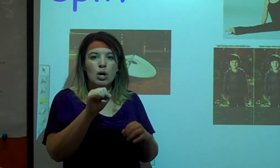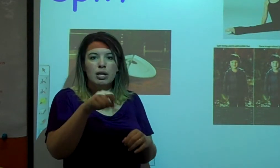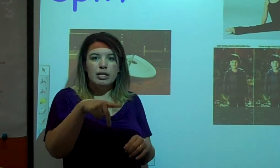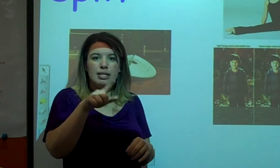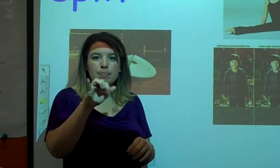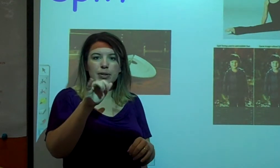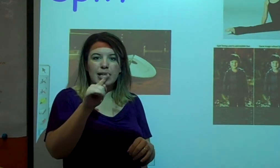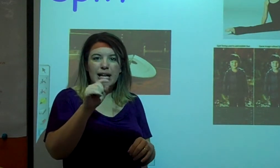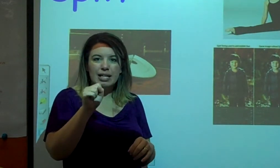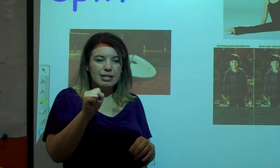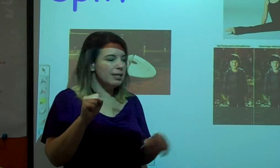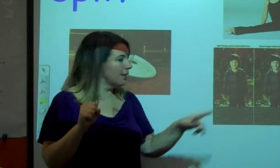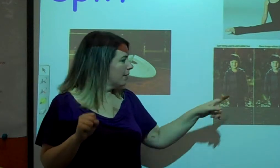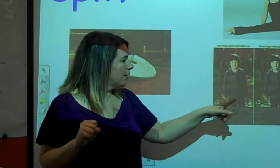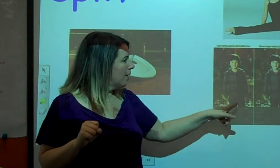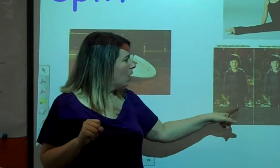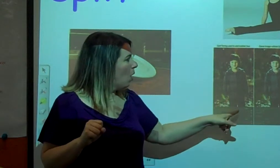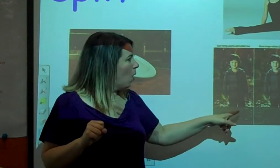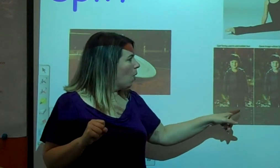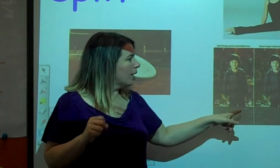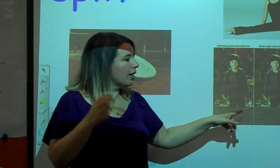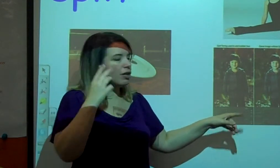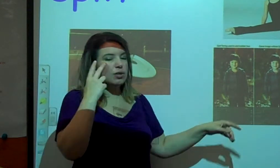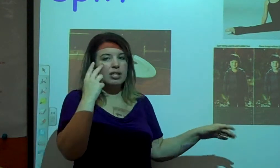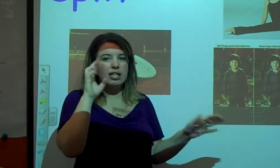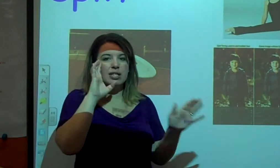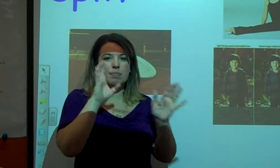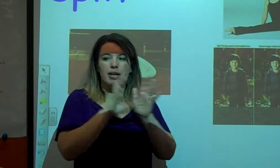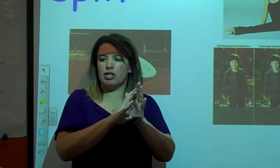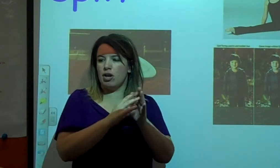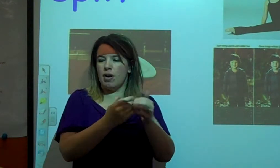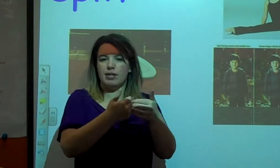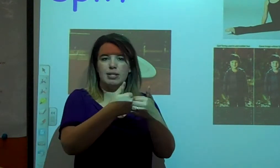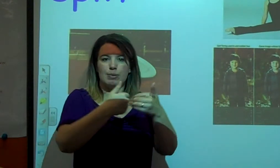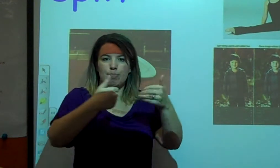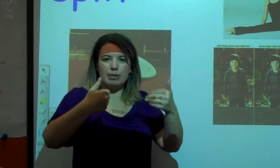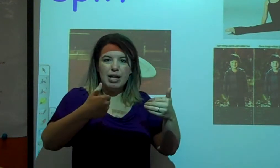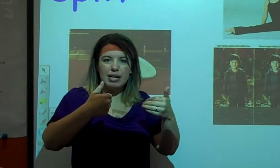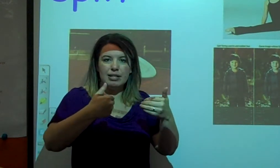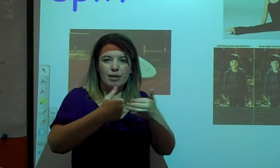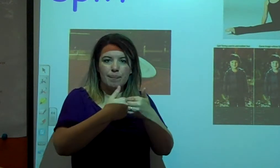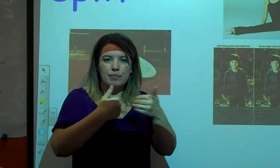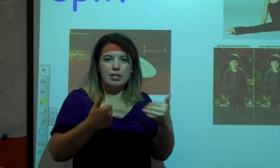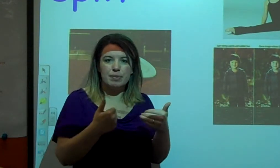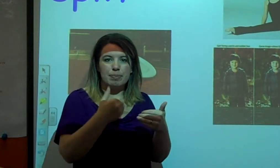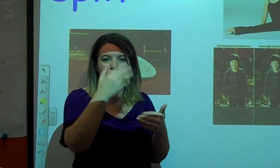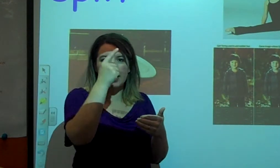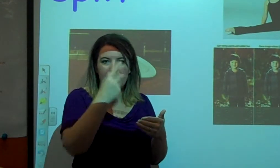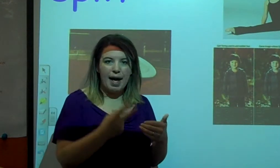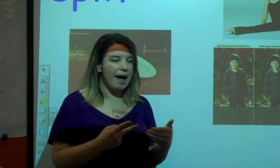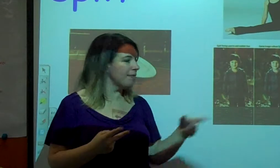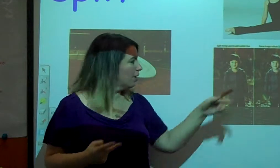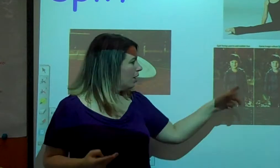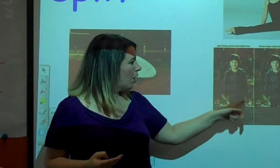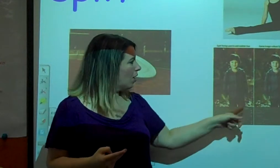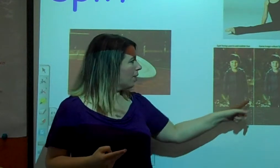the splits. Or here you see this picture is split in half. All